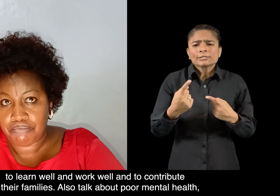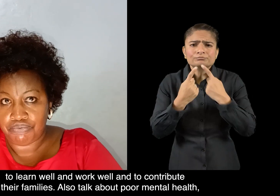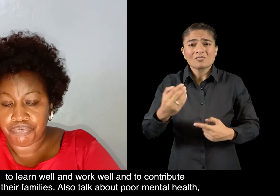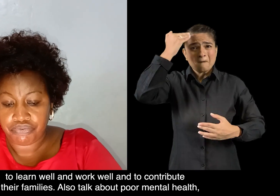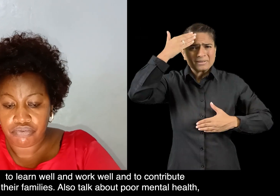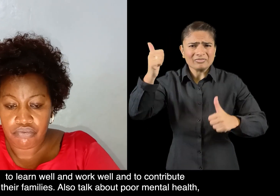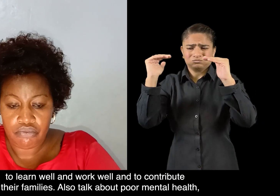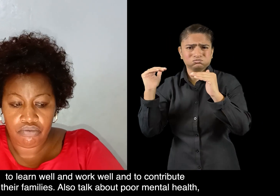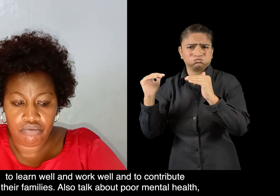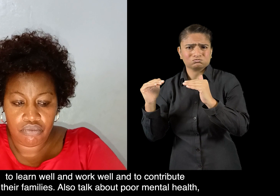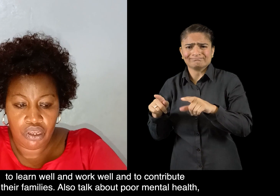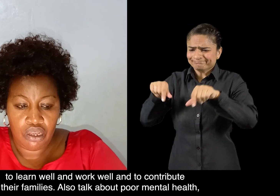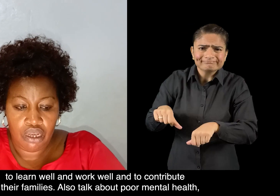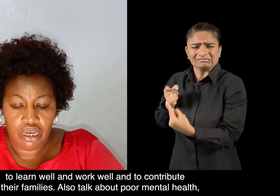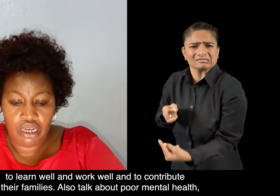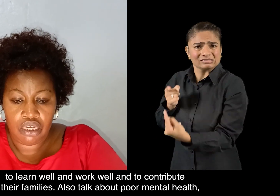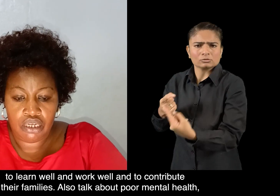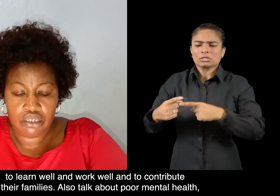families.